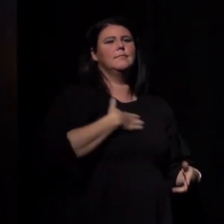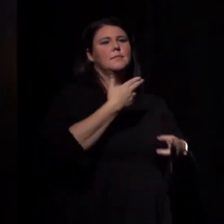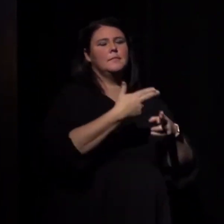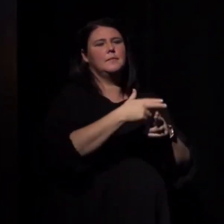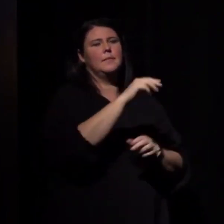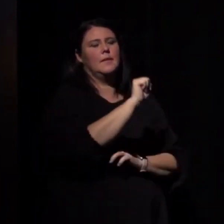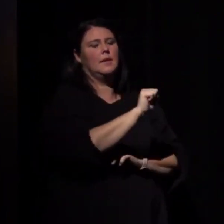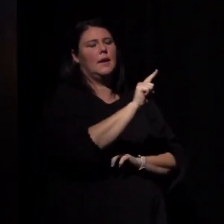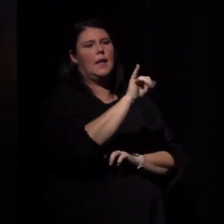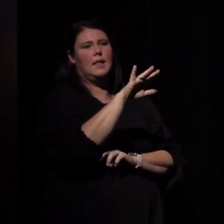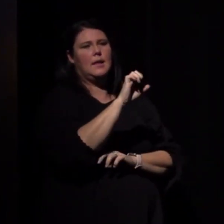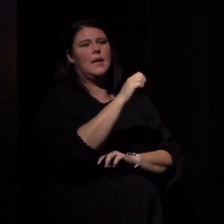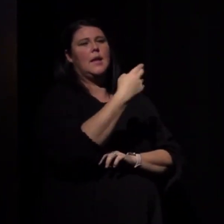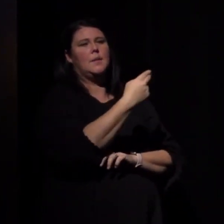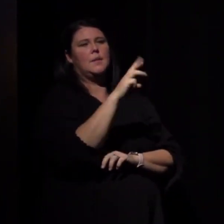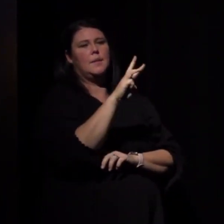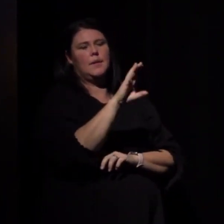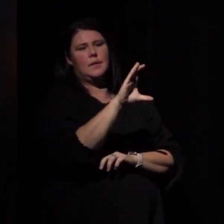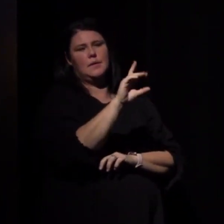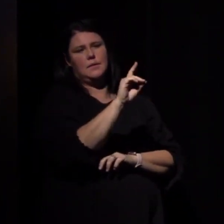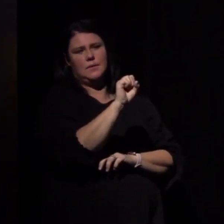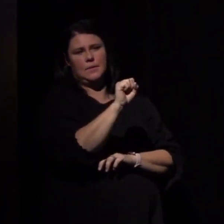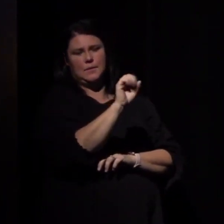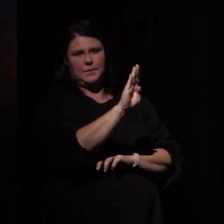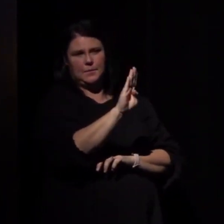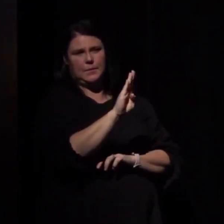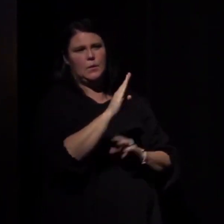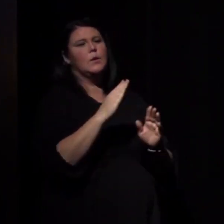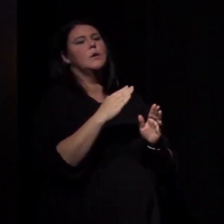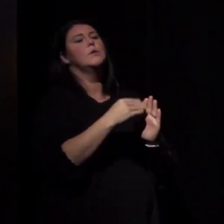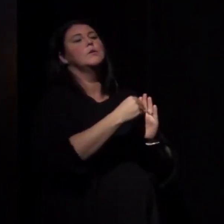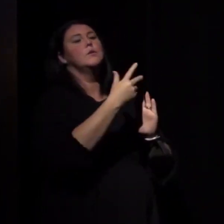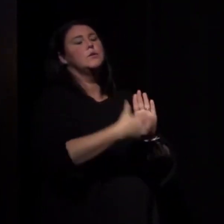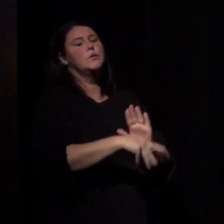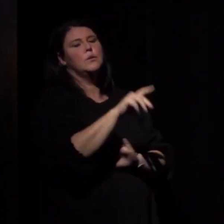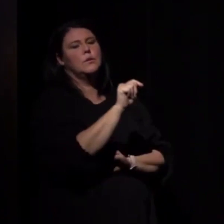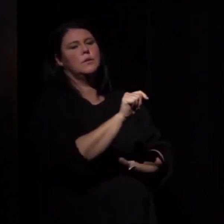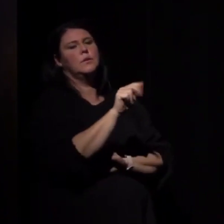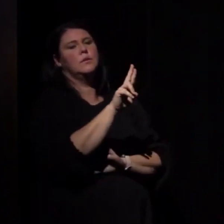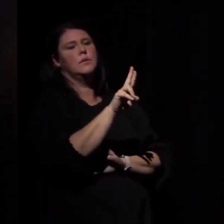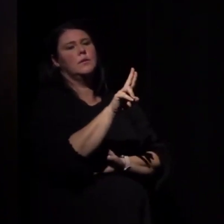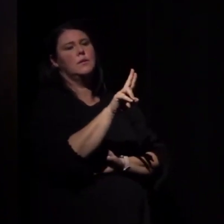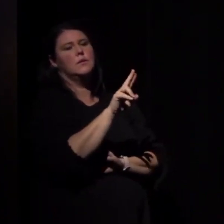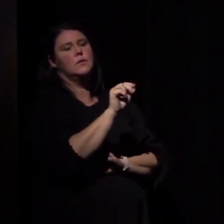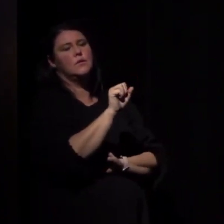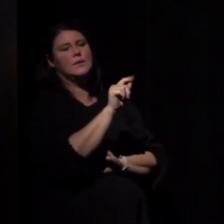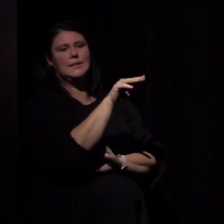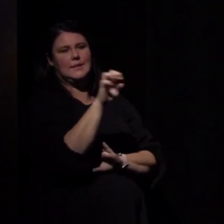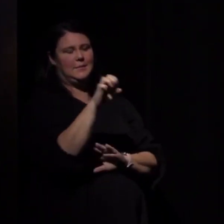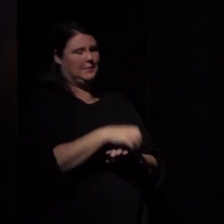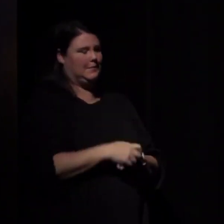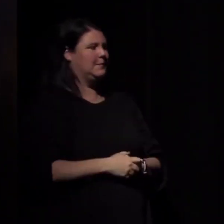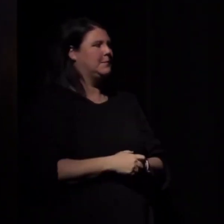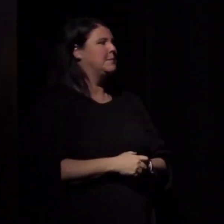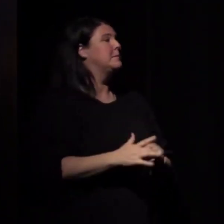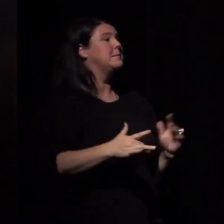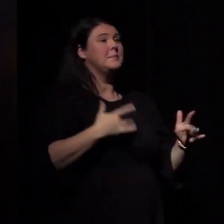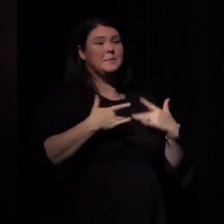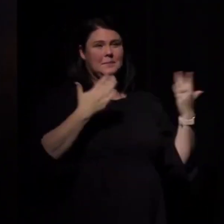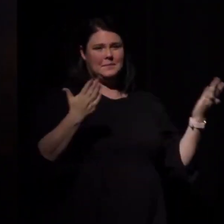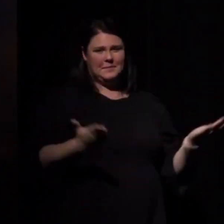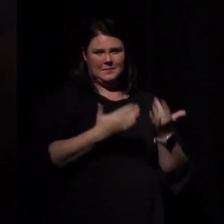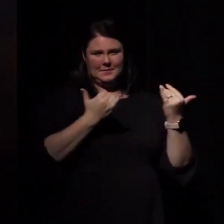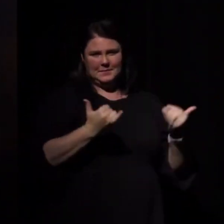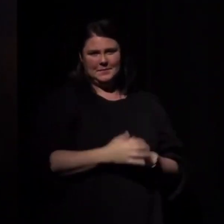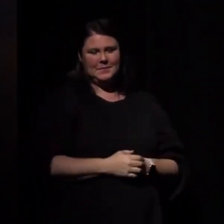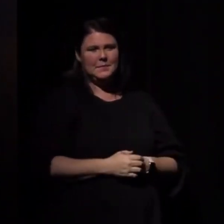Alice, and I'm the Hamilton-Wentworth Catholic District School Board Student Trustee. And I am so excited to be speaking to you all today.